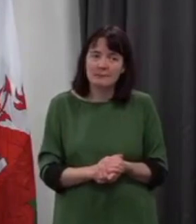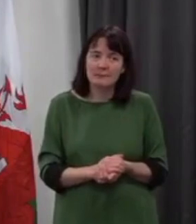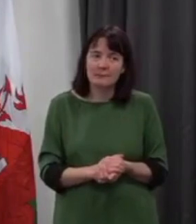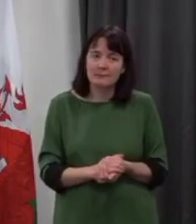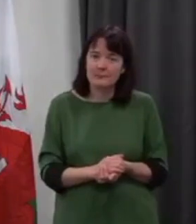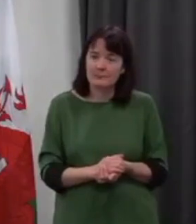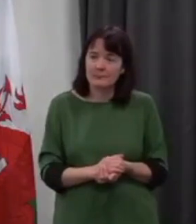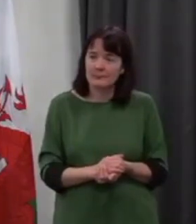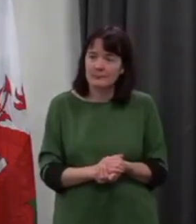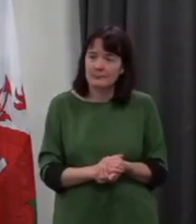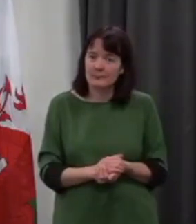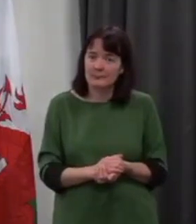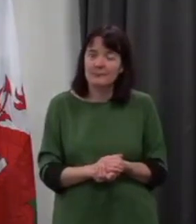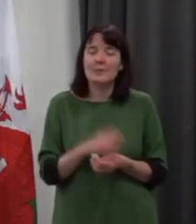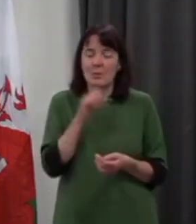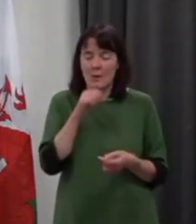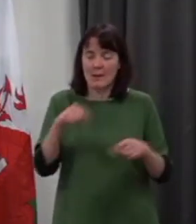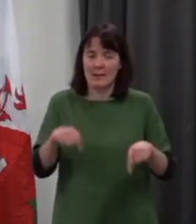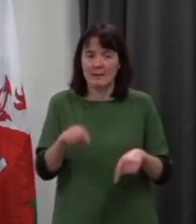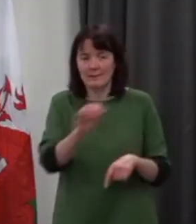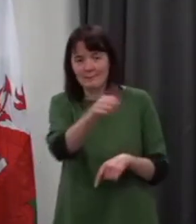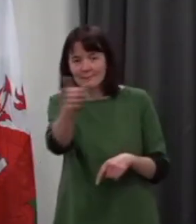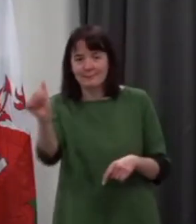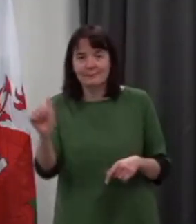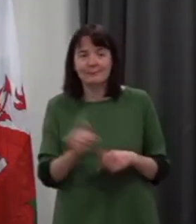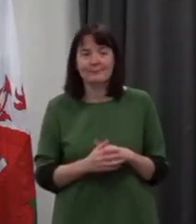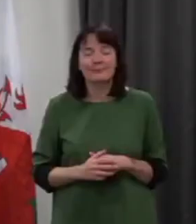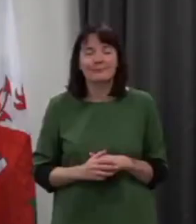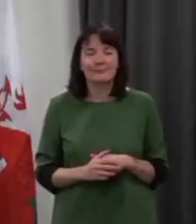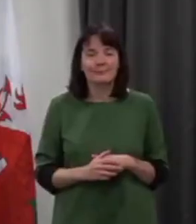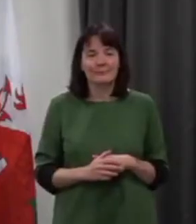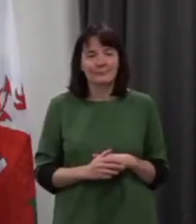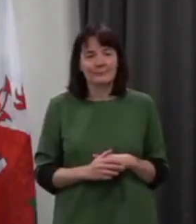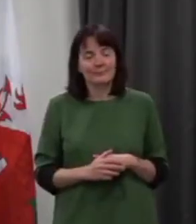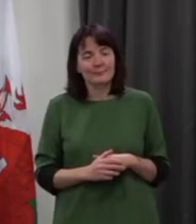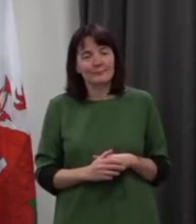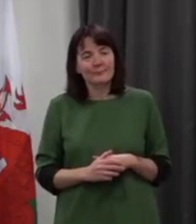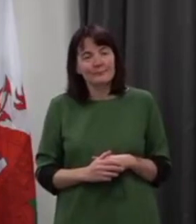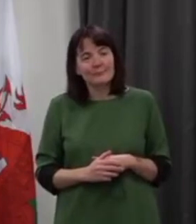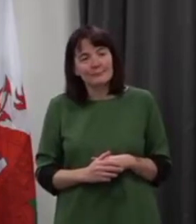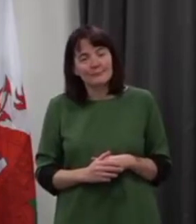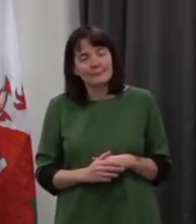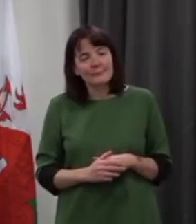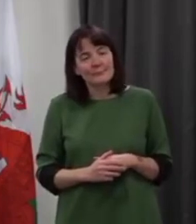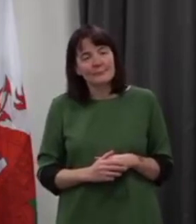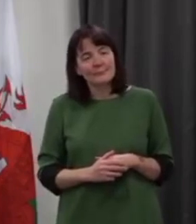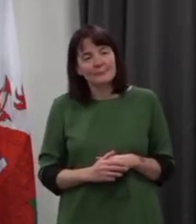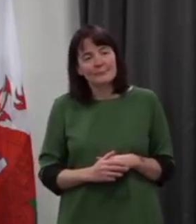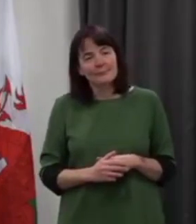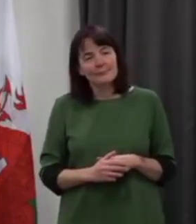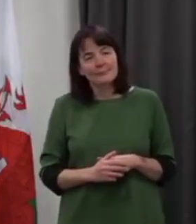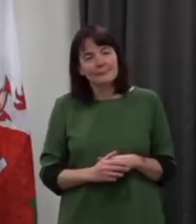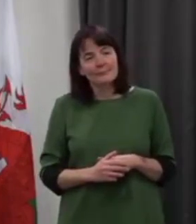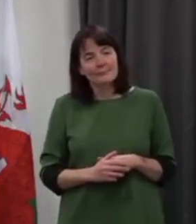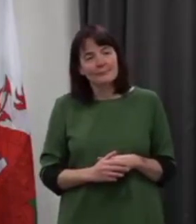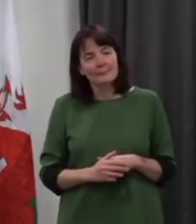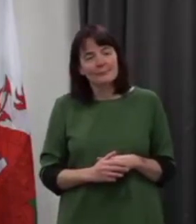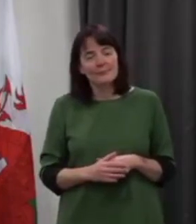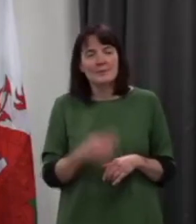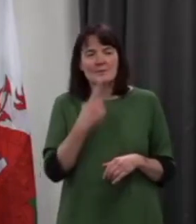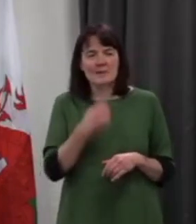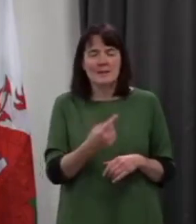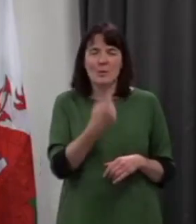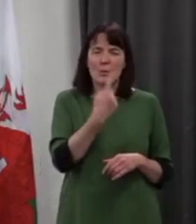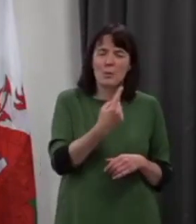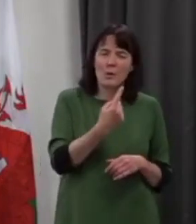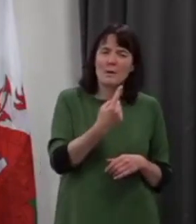No. Okay, we'll go around the room. We'll go in reverse order. So, and then Felicity. I think you said 1,100